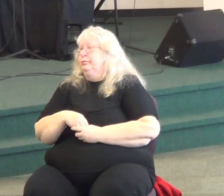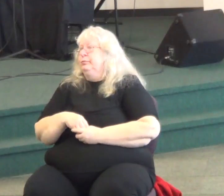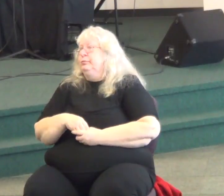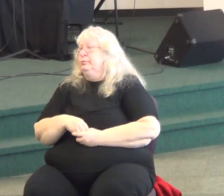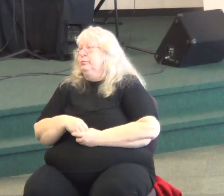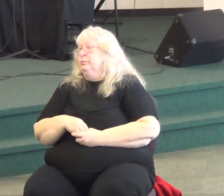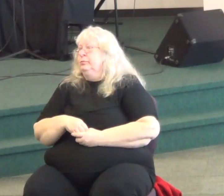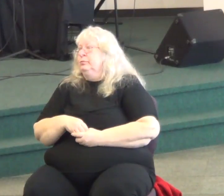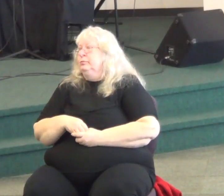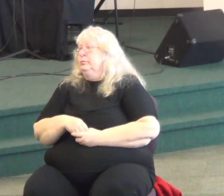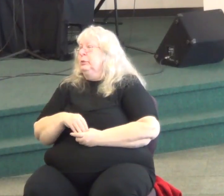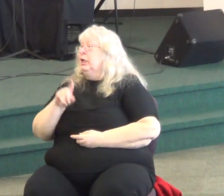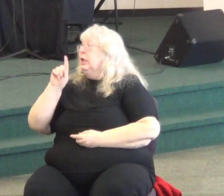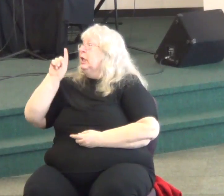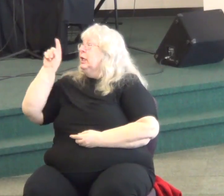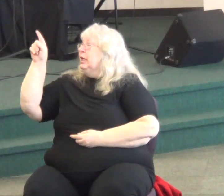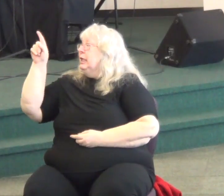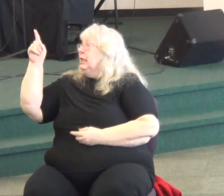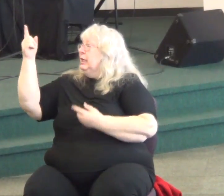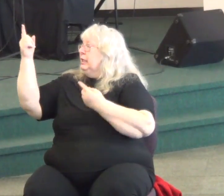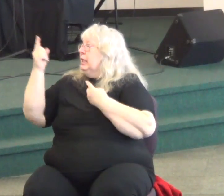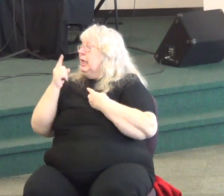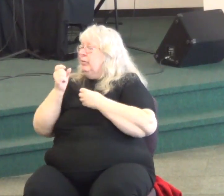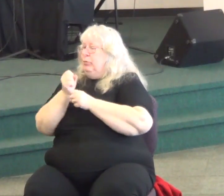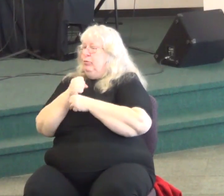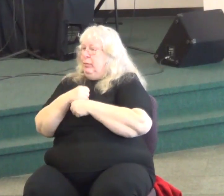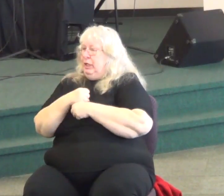He came to make your life eternal.